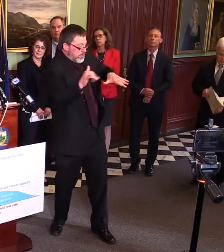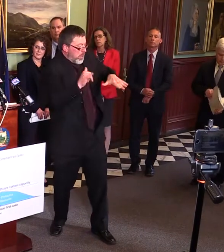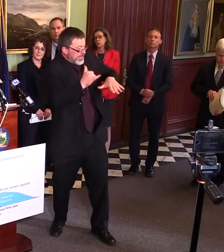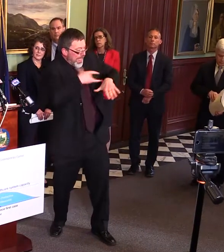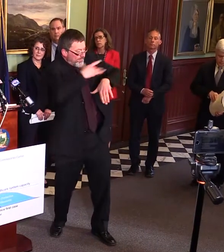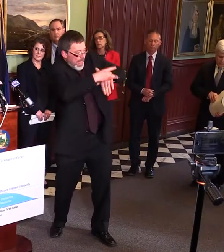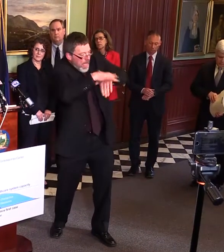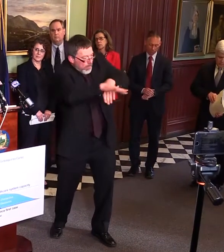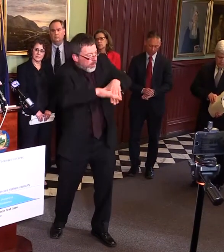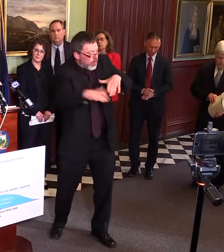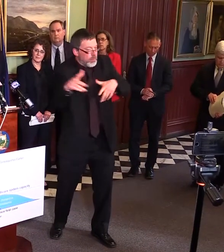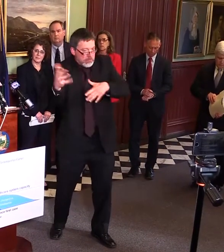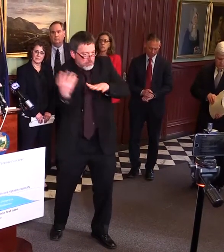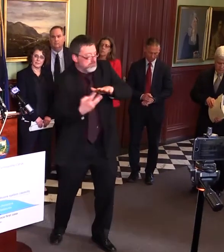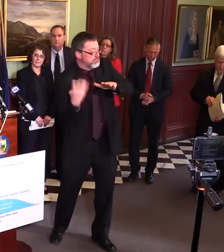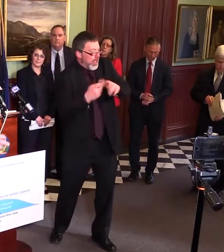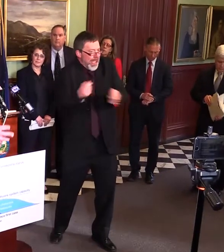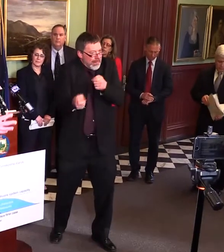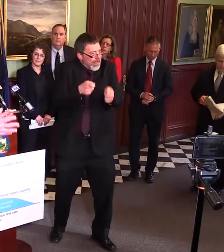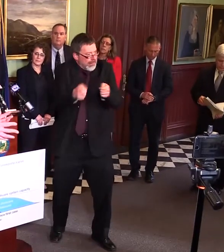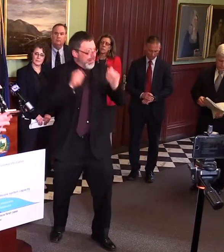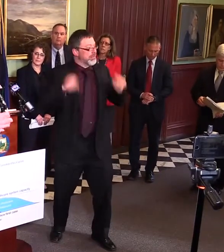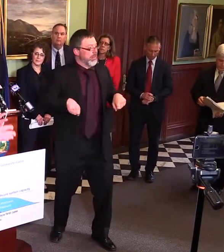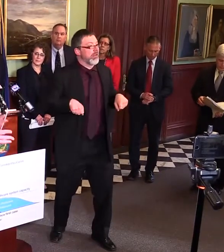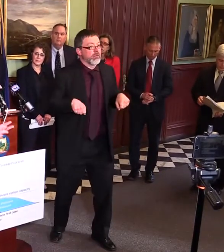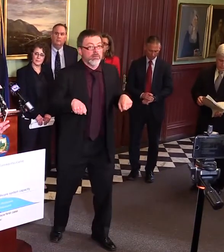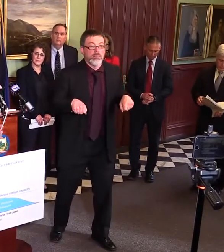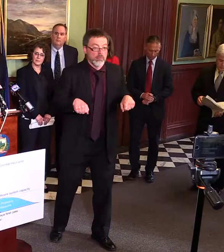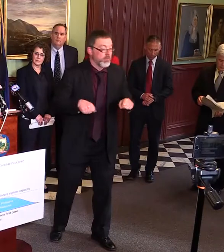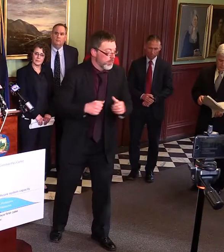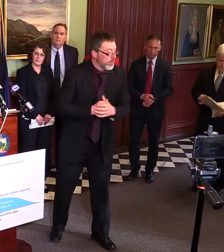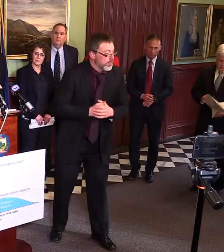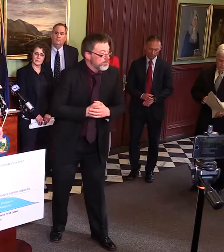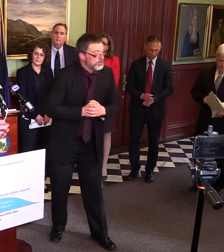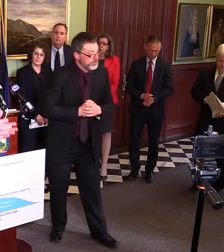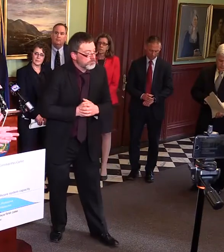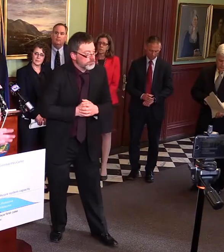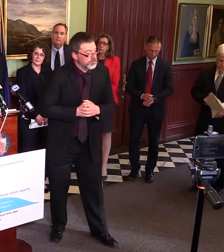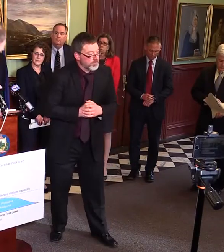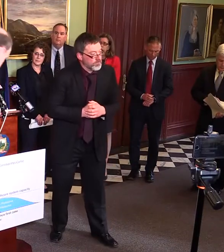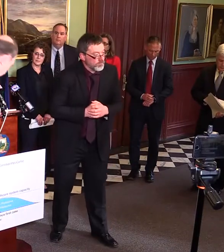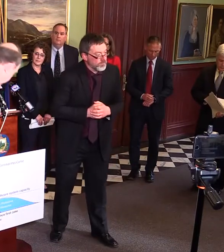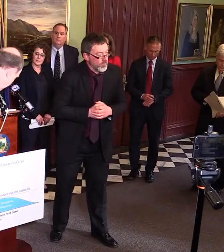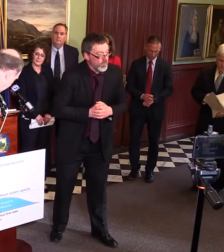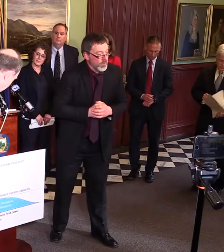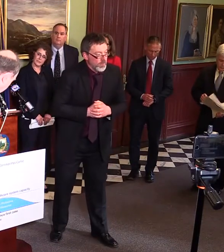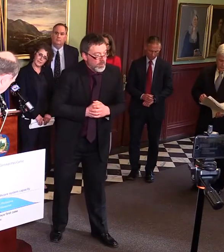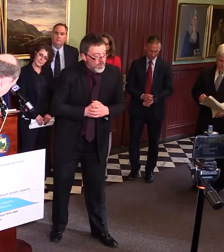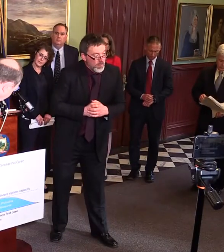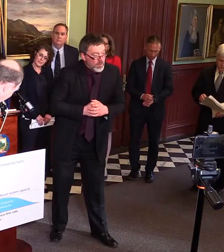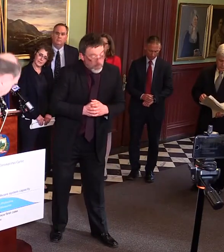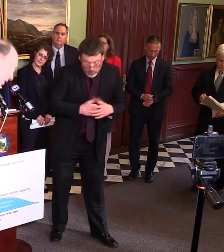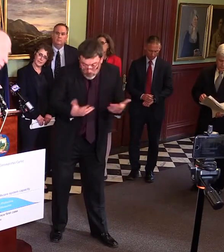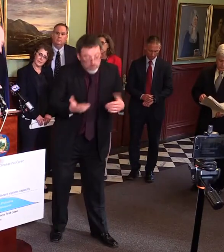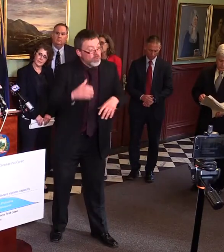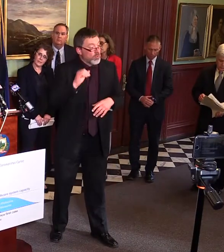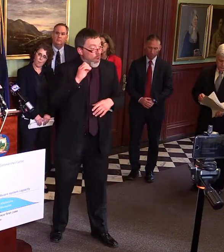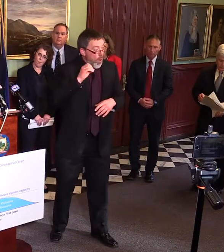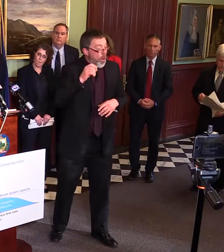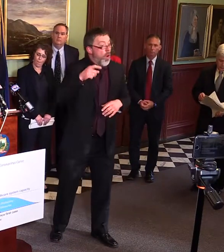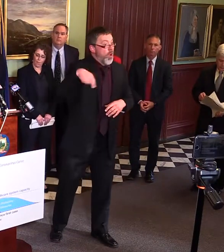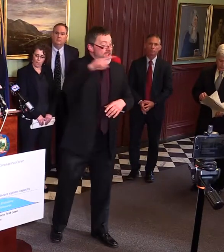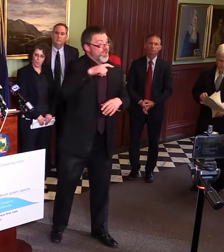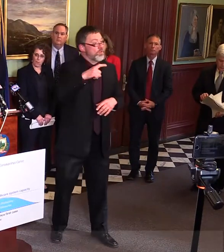Vermonters I've described and instructing others about what to do when they return from travel, etc. Mitigation are all